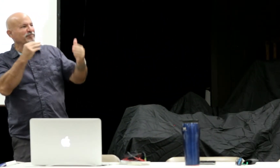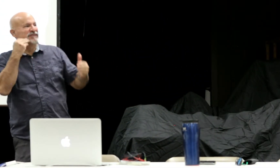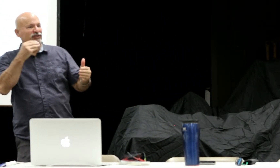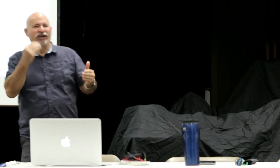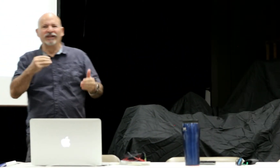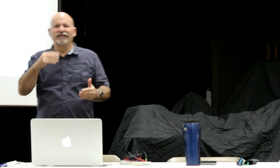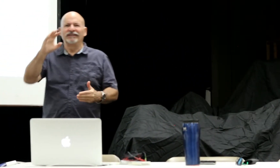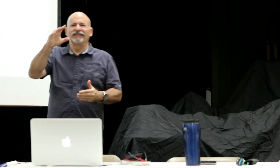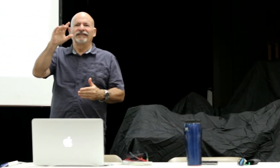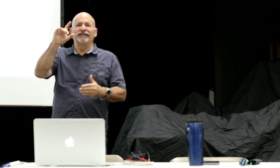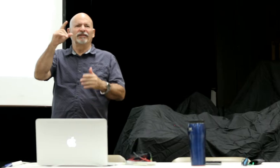Thank you, Michelle.